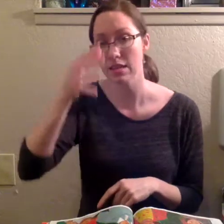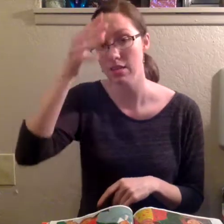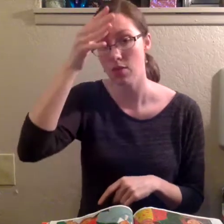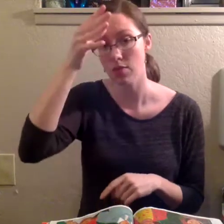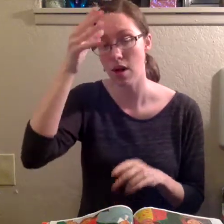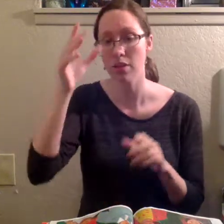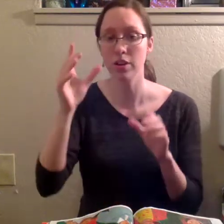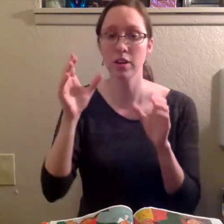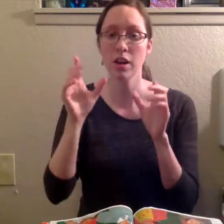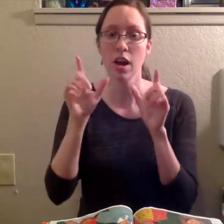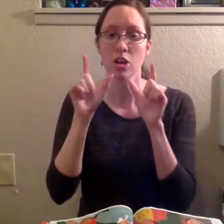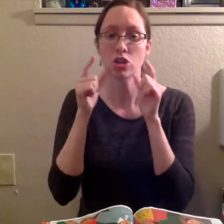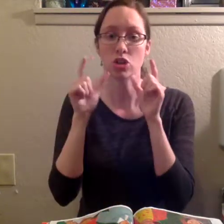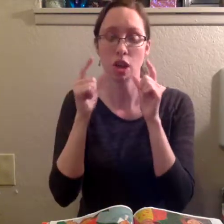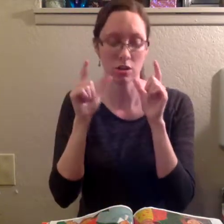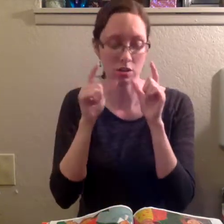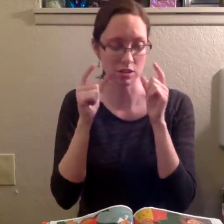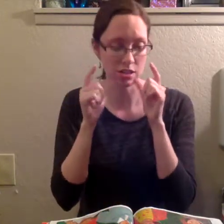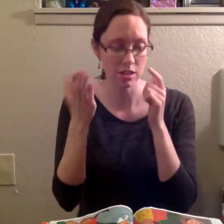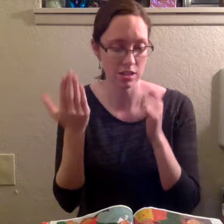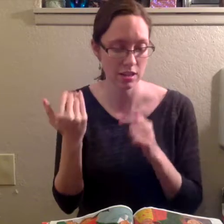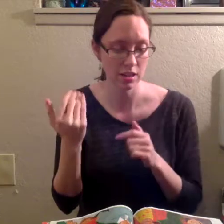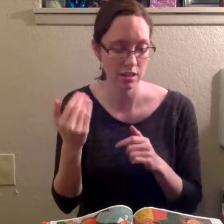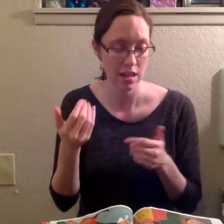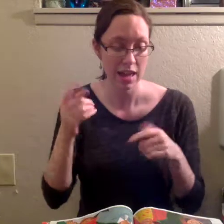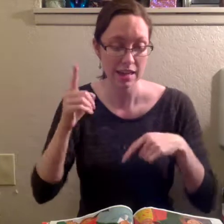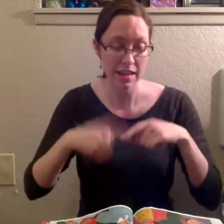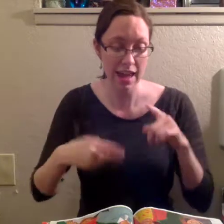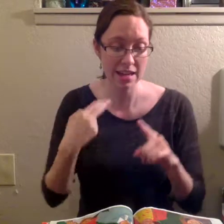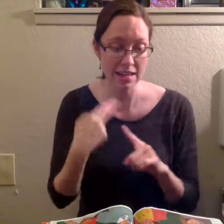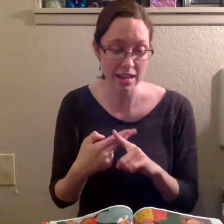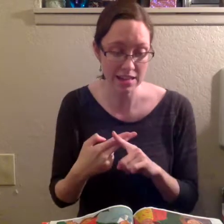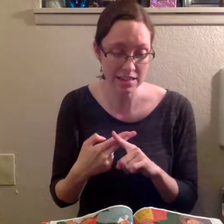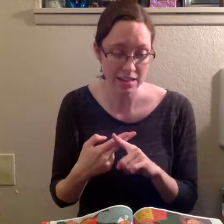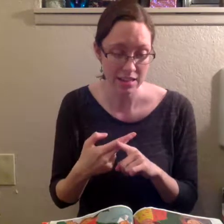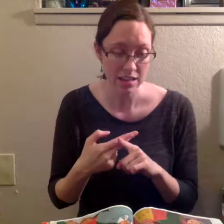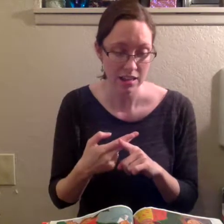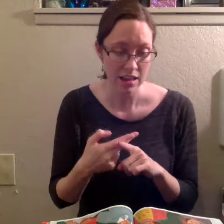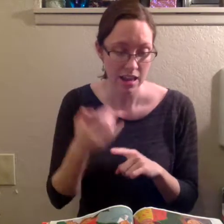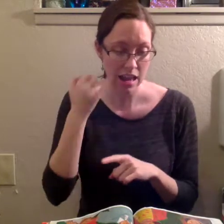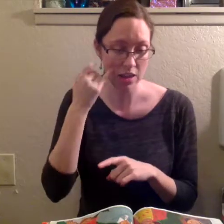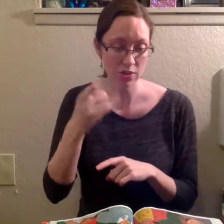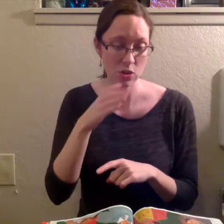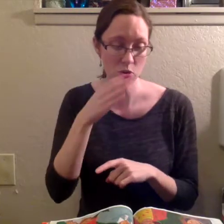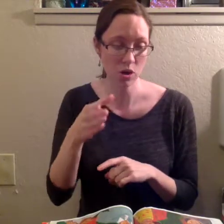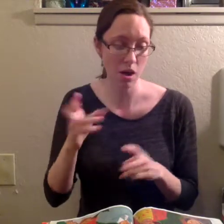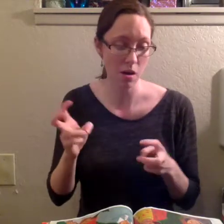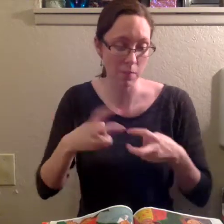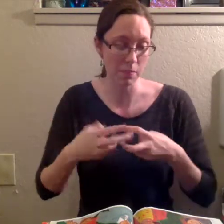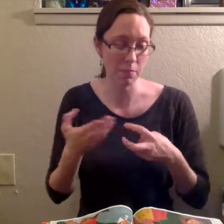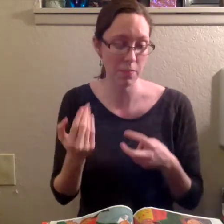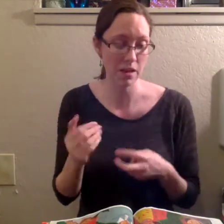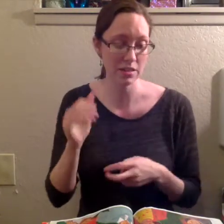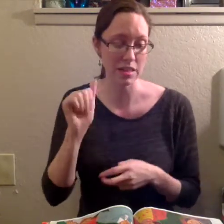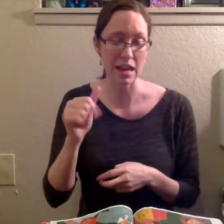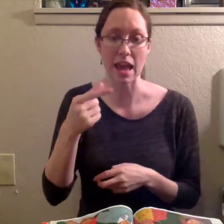Jose's father chuckled. "Can't hit? If you call belting